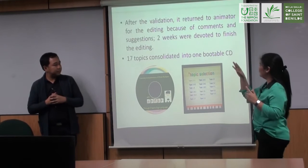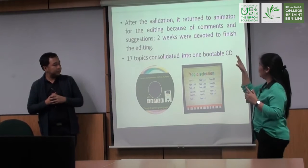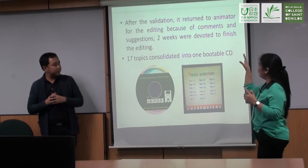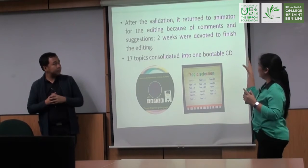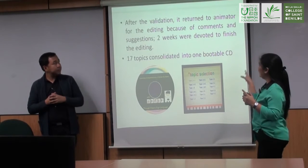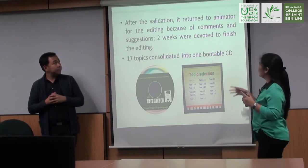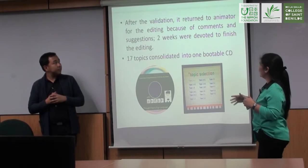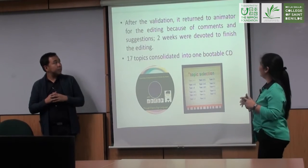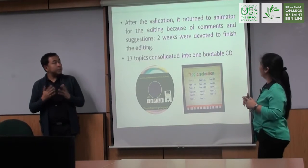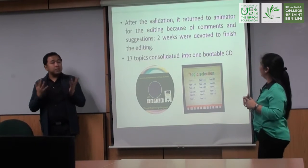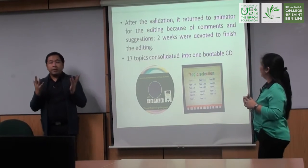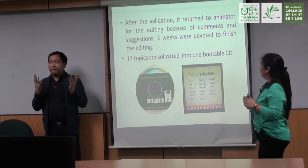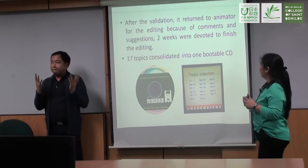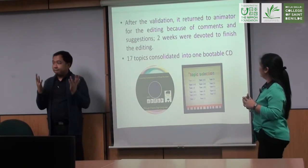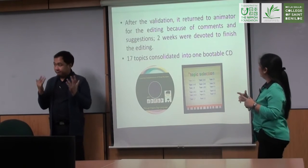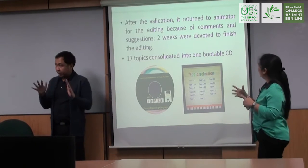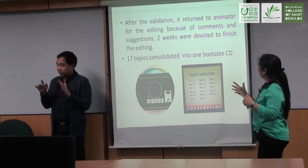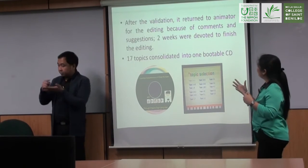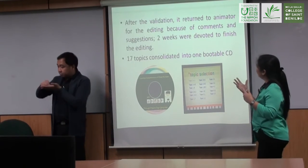So after the validation,